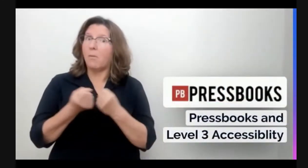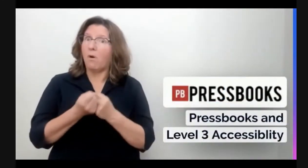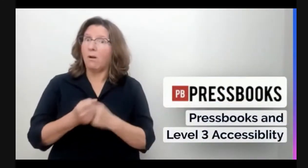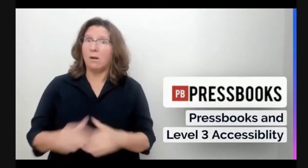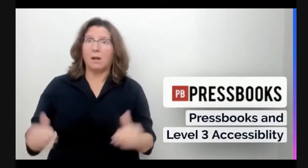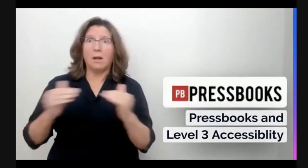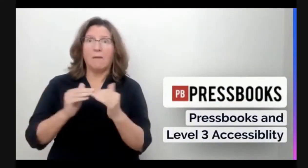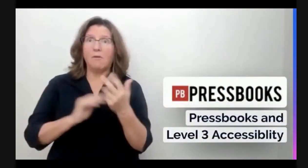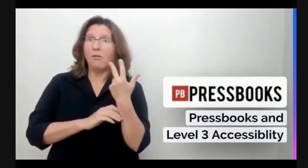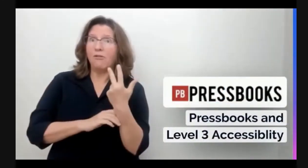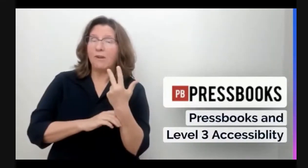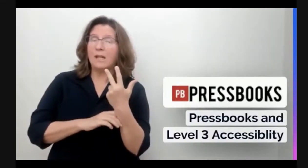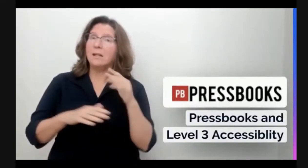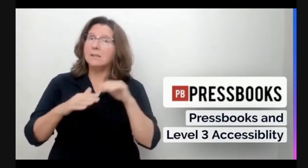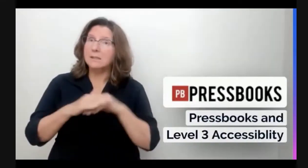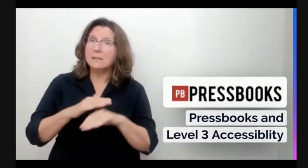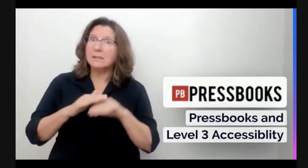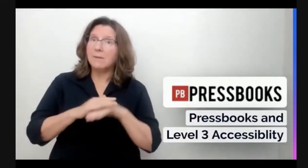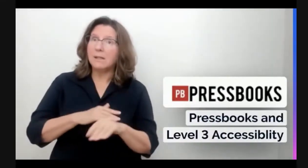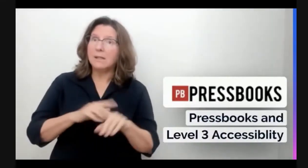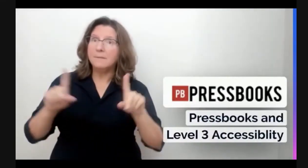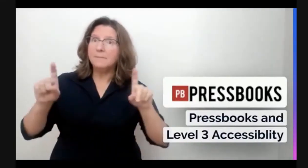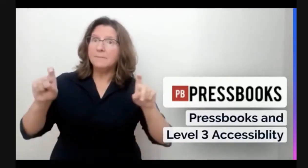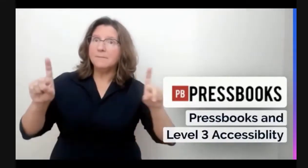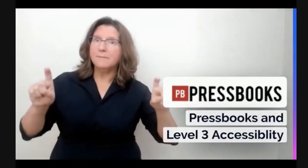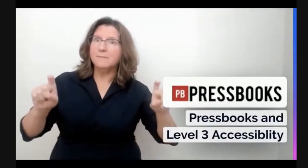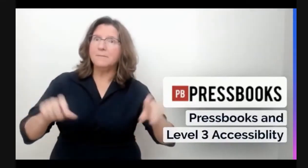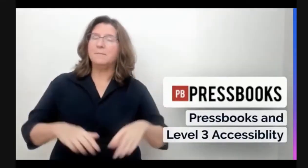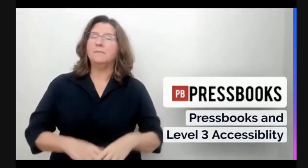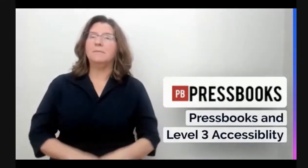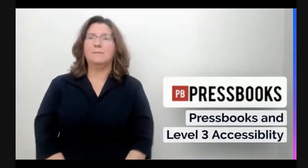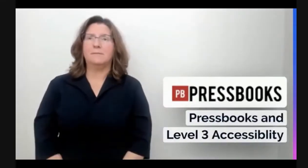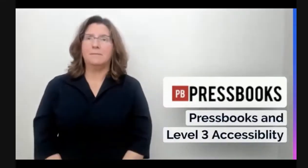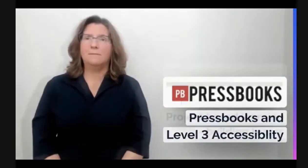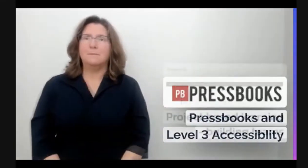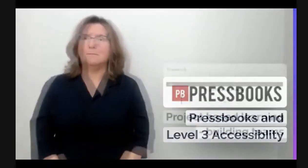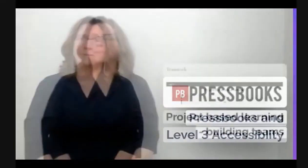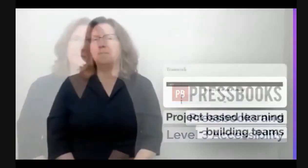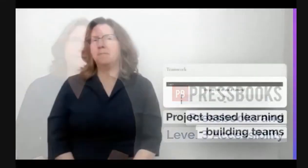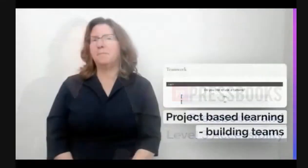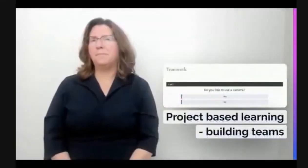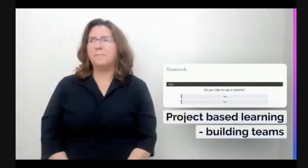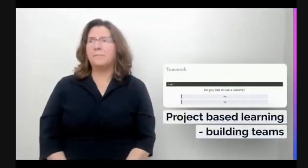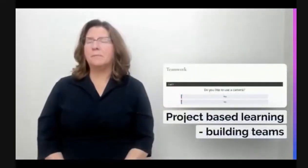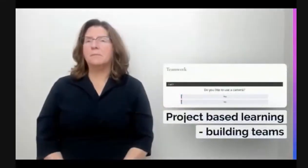Does PressBooks support Level 3 accessibility activities?